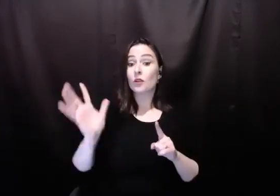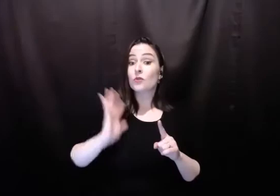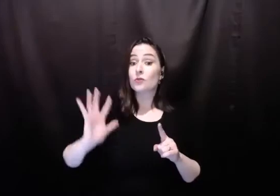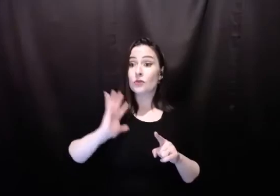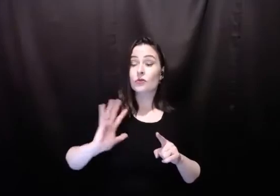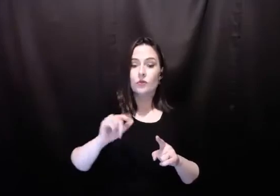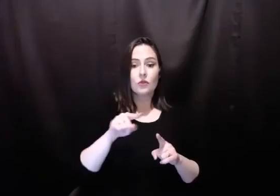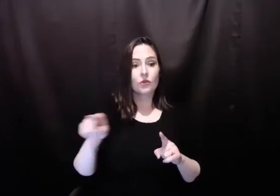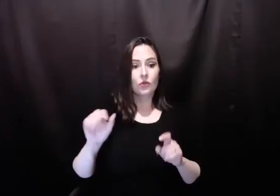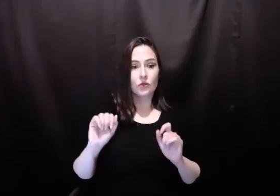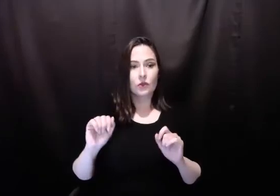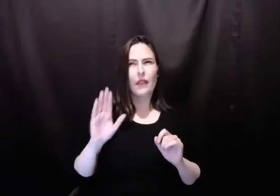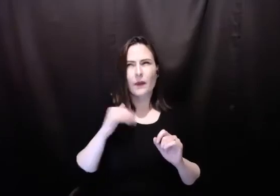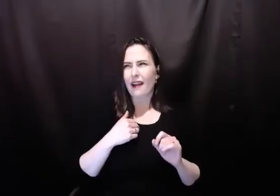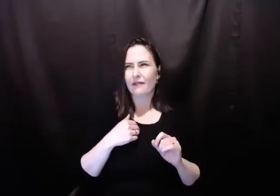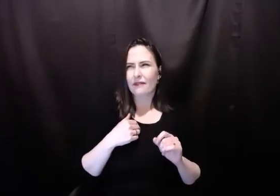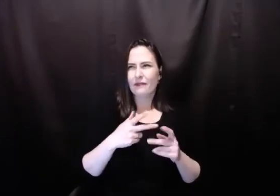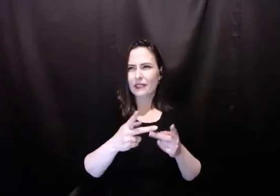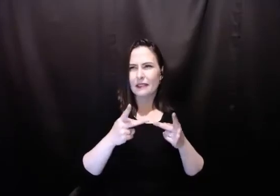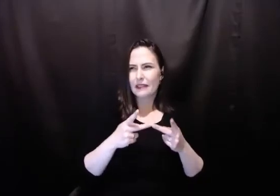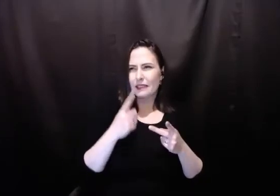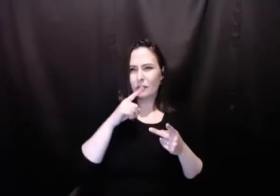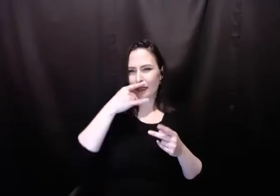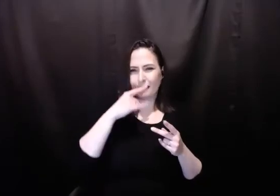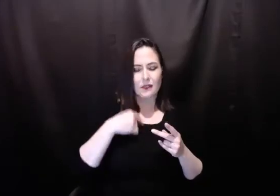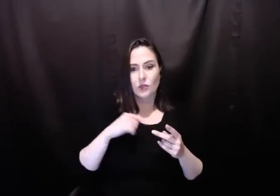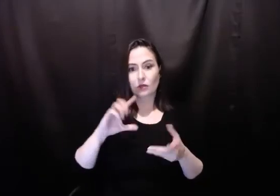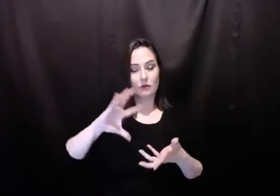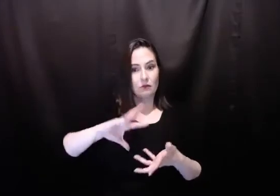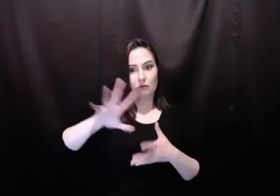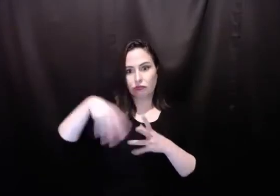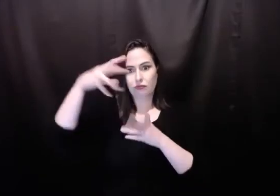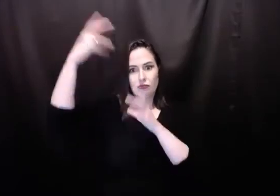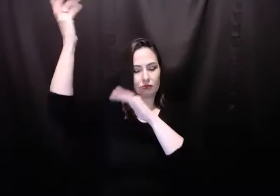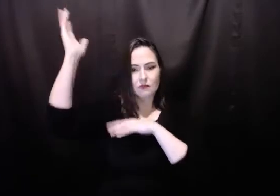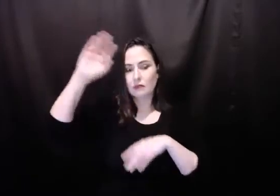some in Arizona, there was some up in Montana, I forget. Anyway, I'll go quickly with this story.